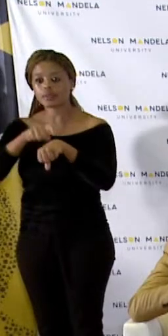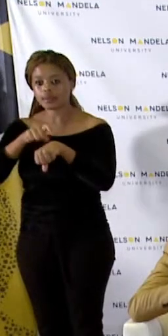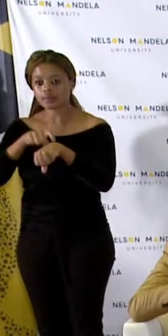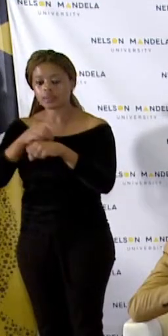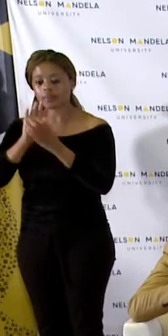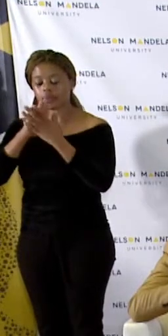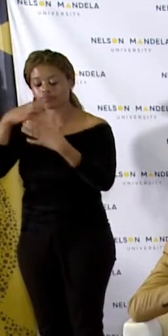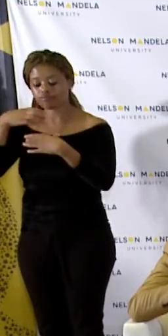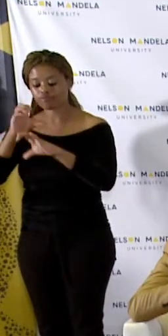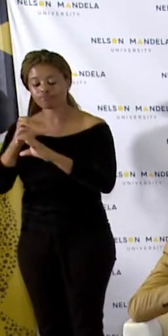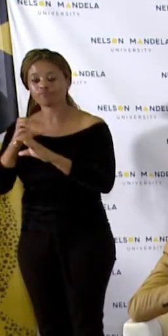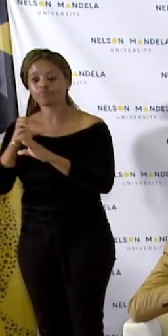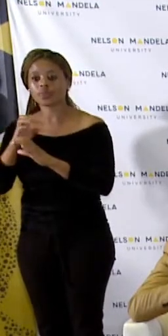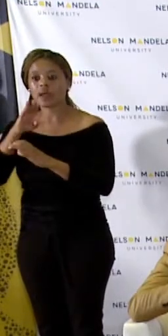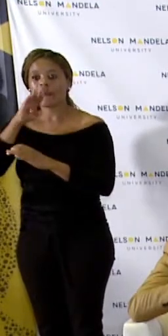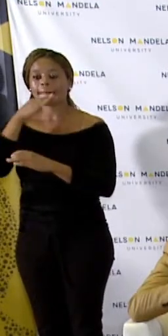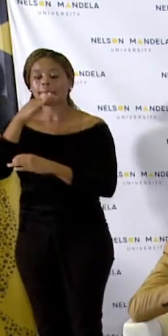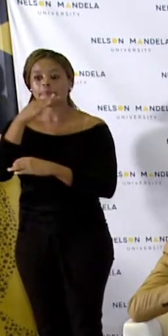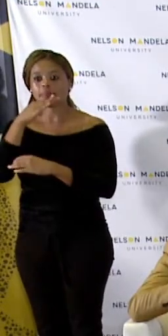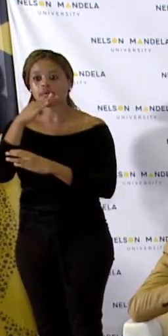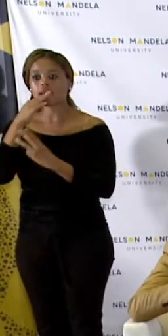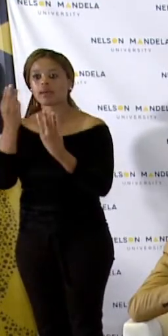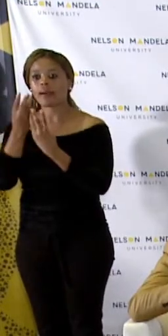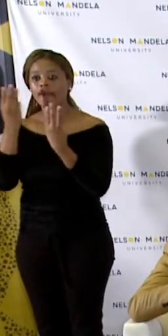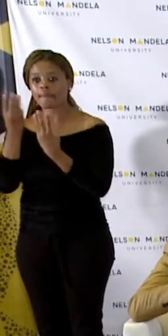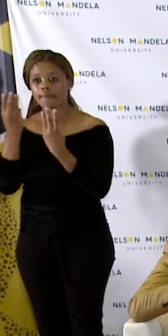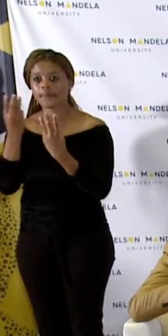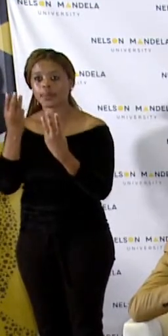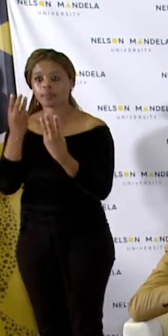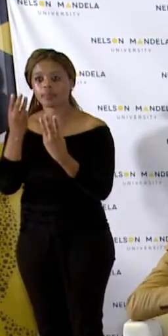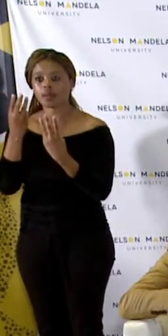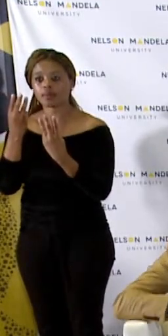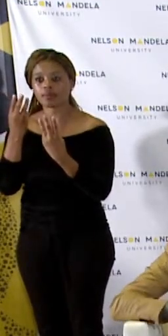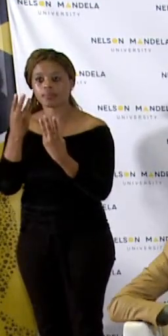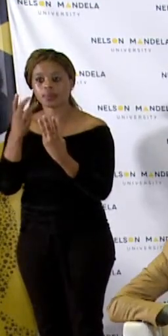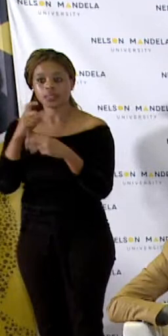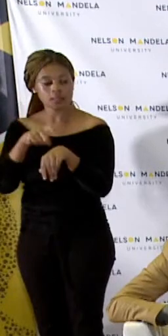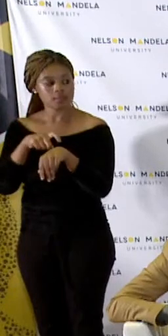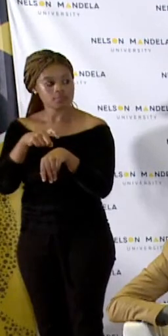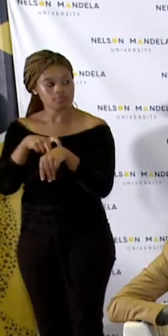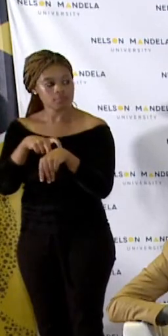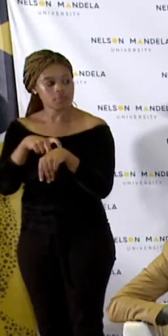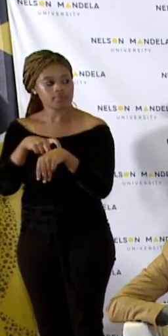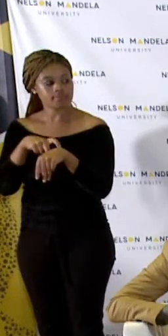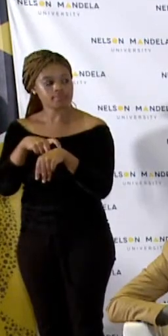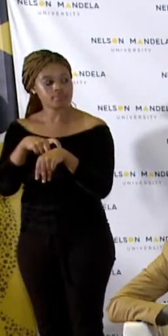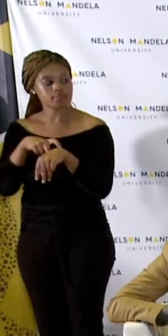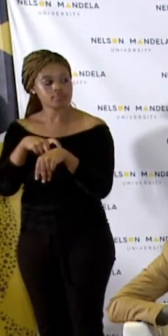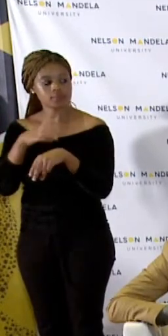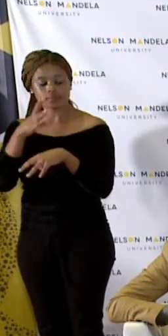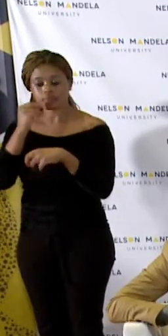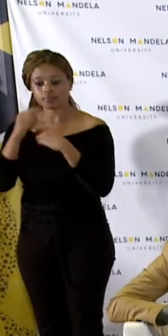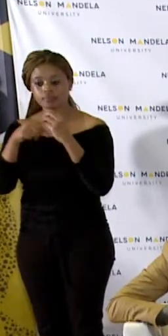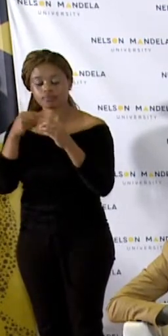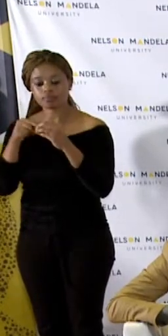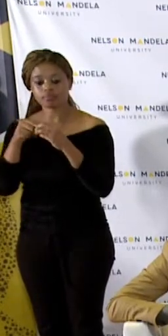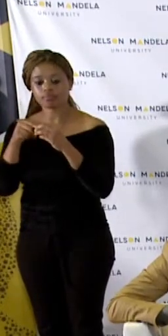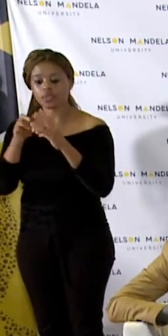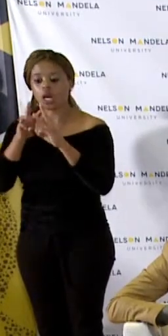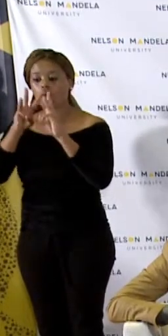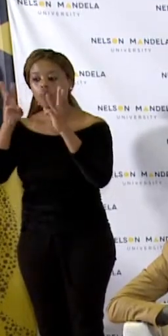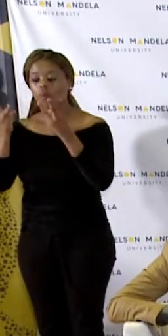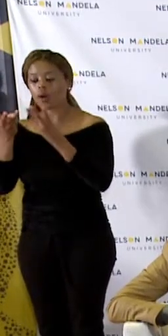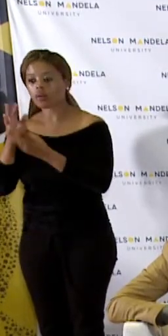attention, means that people aren't spending time finding out about the very world around